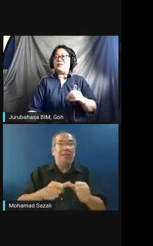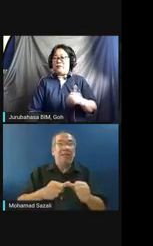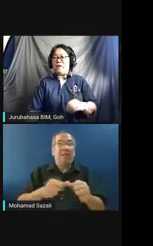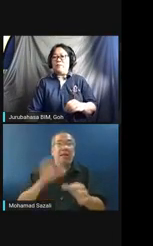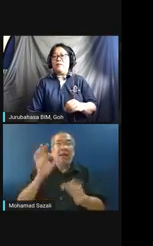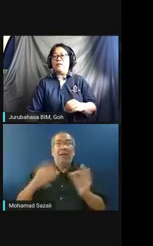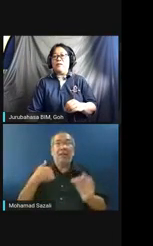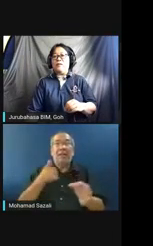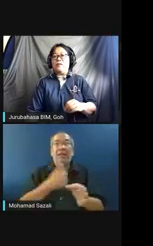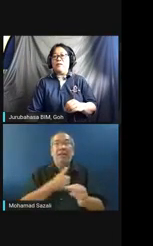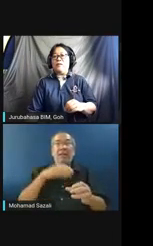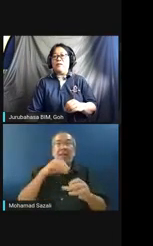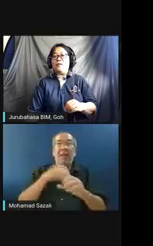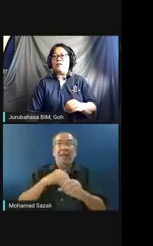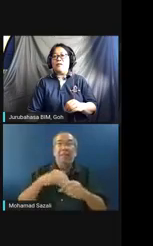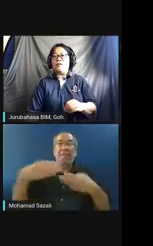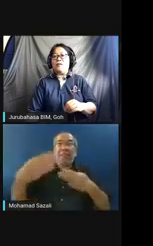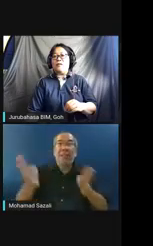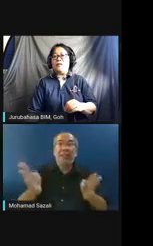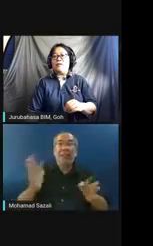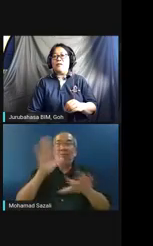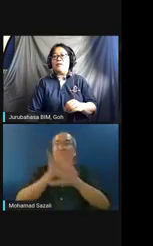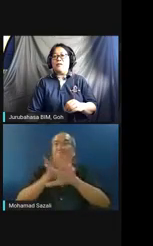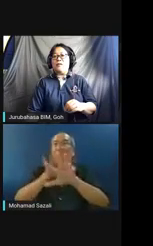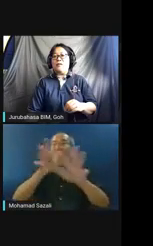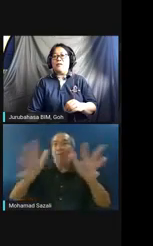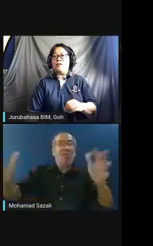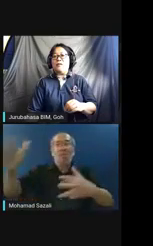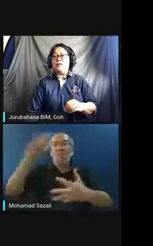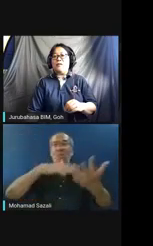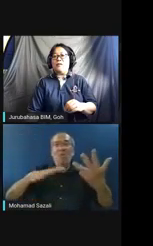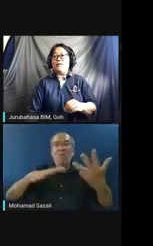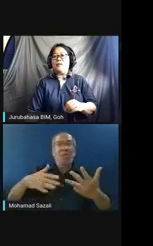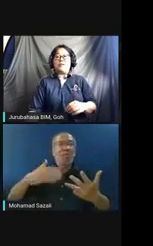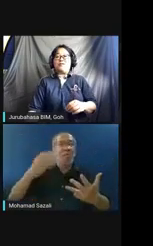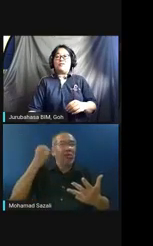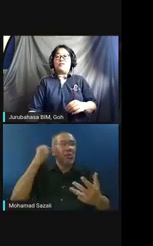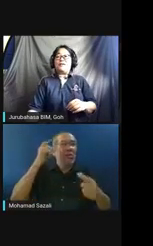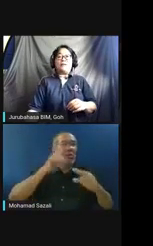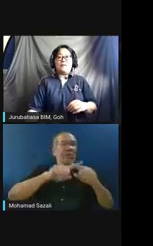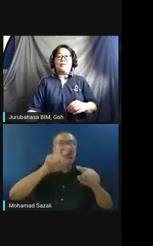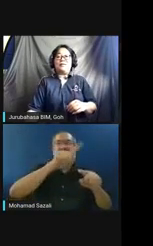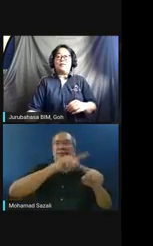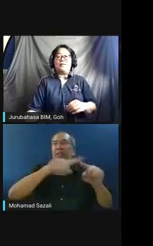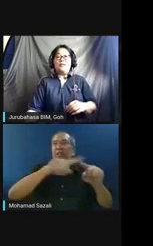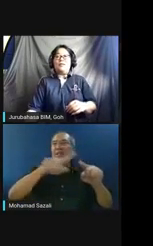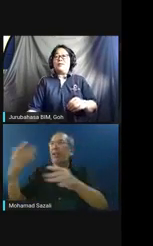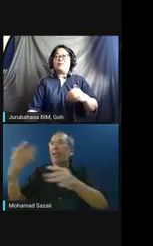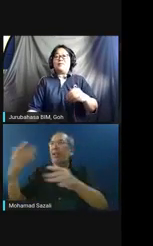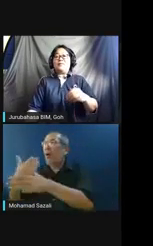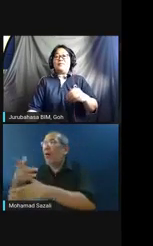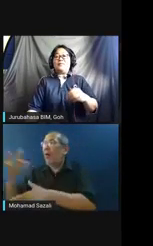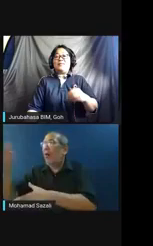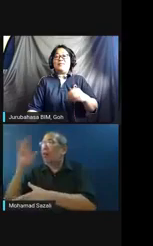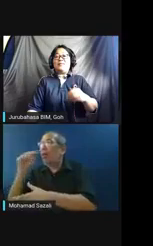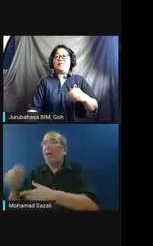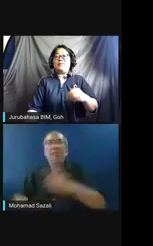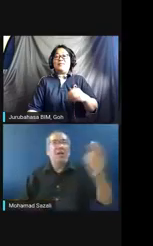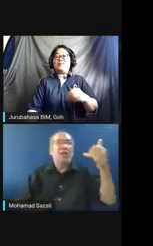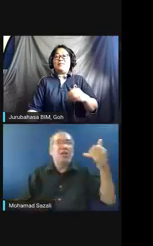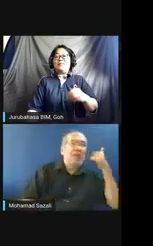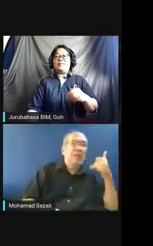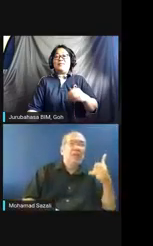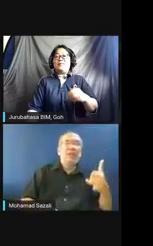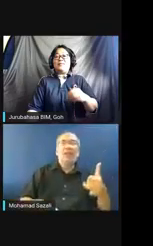the sounds come from or what sounds were they listening to. So it depends very much on the hearing ability. So let's say you're in a